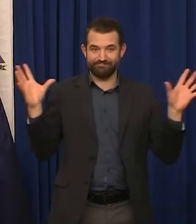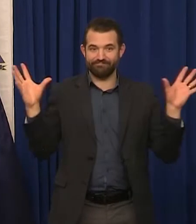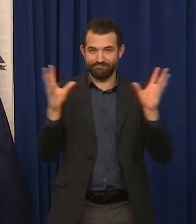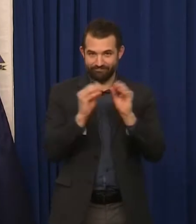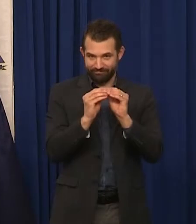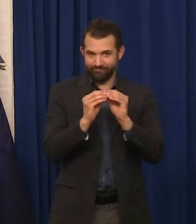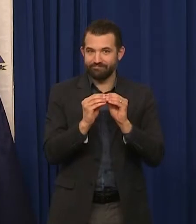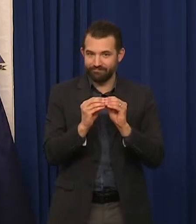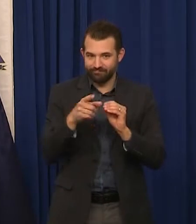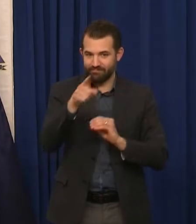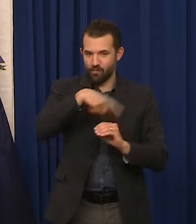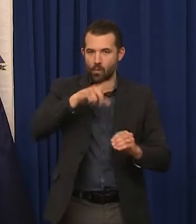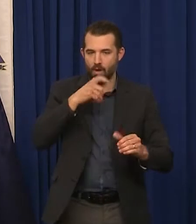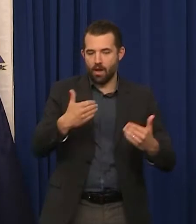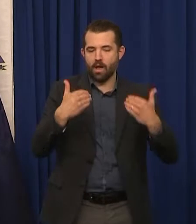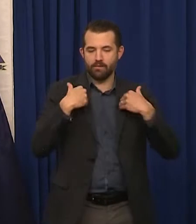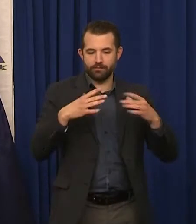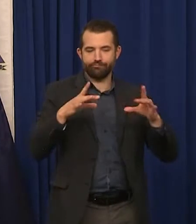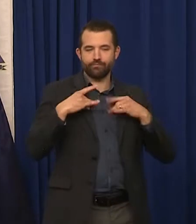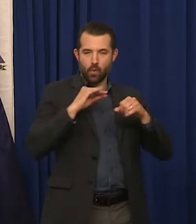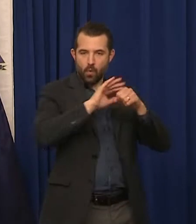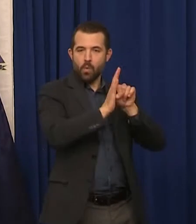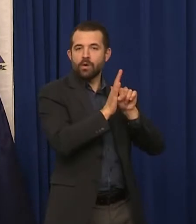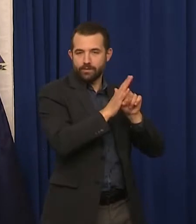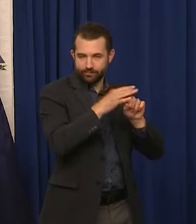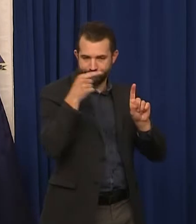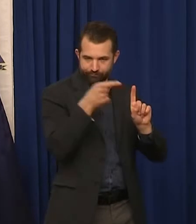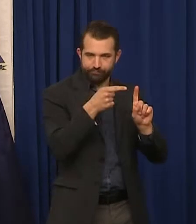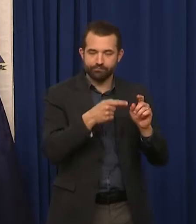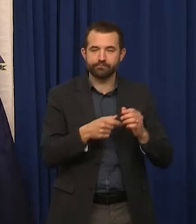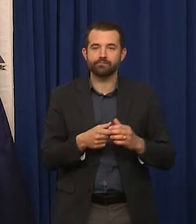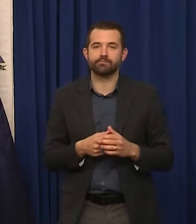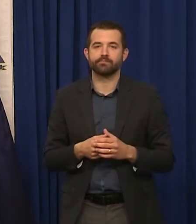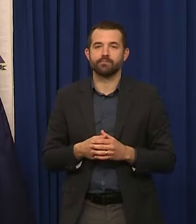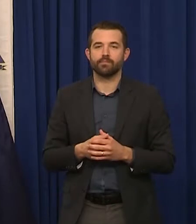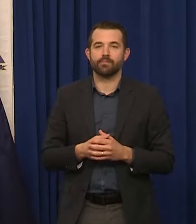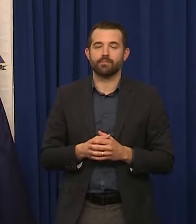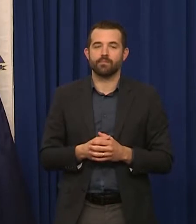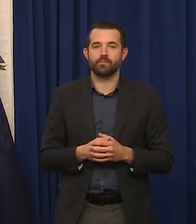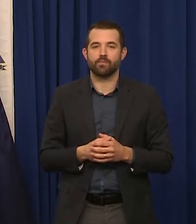long-term care facilities who have been affected by COVID-19 across the state.